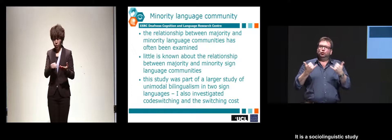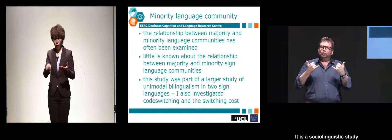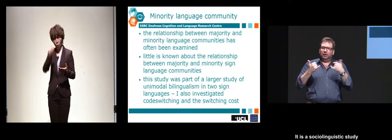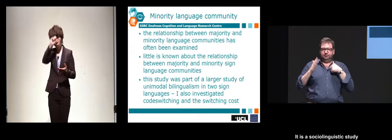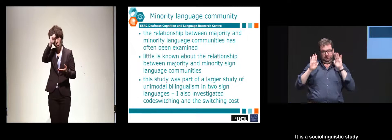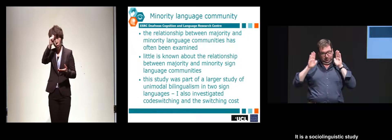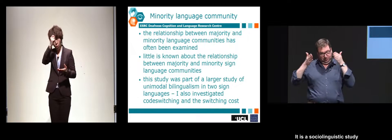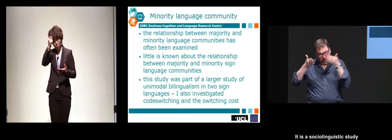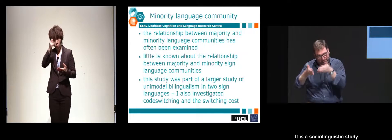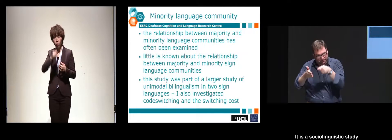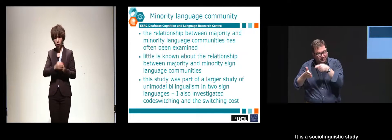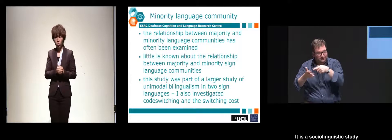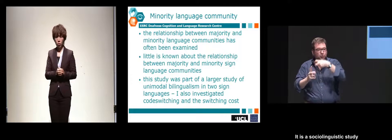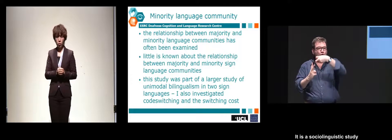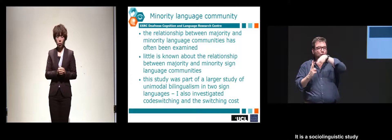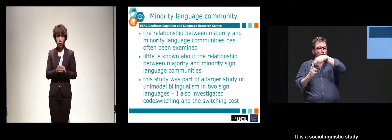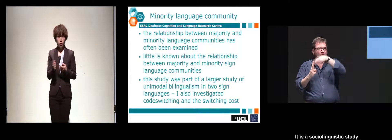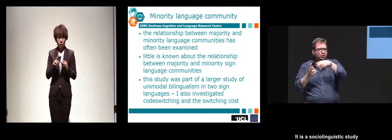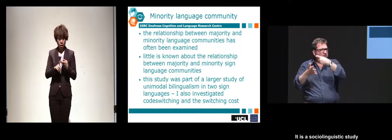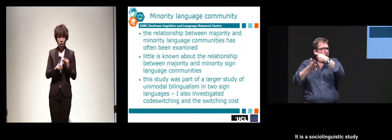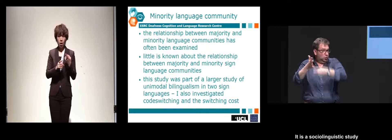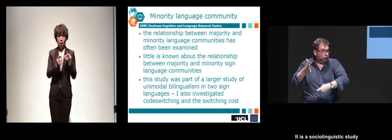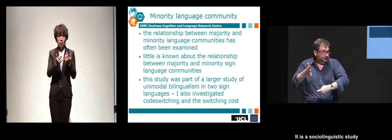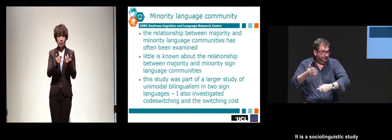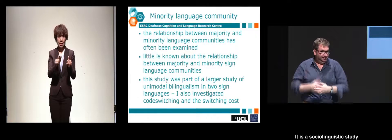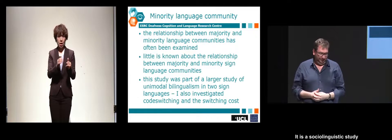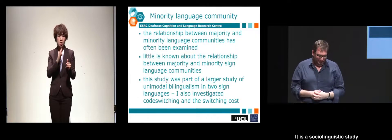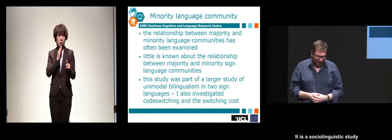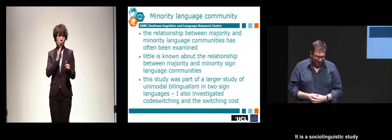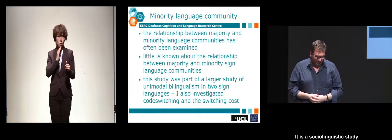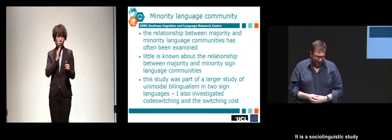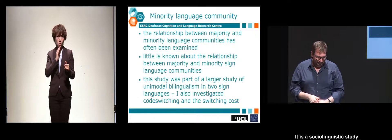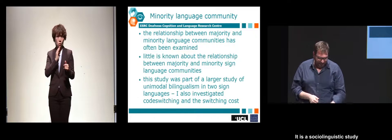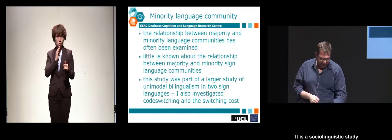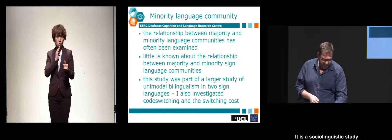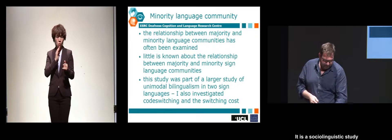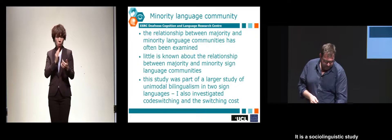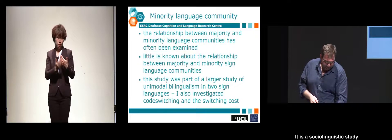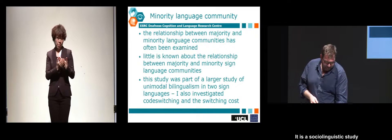study about the cost of code switching.